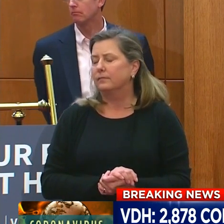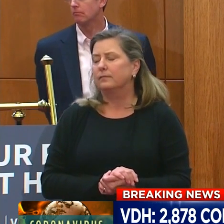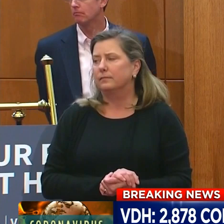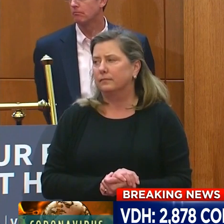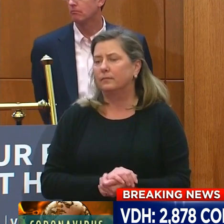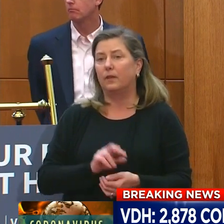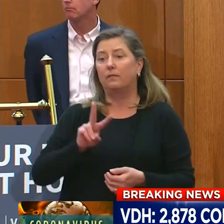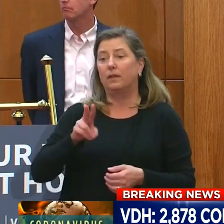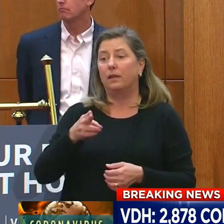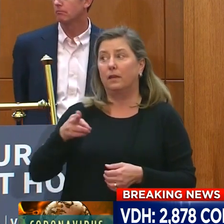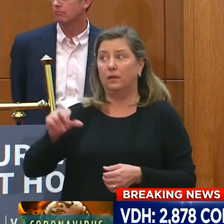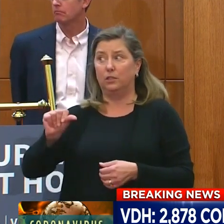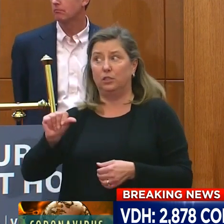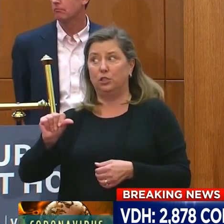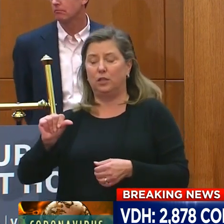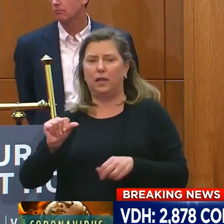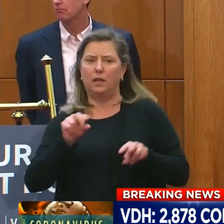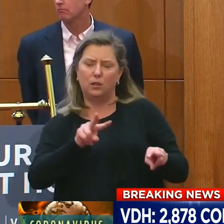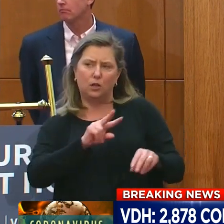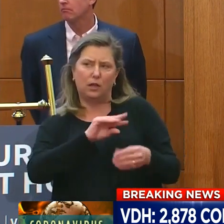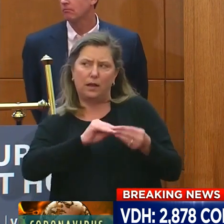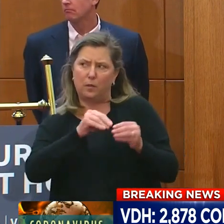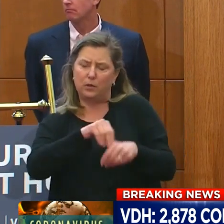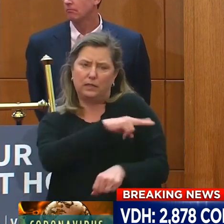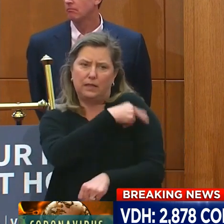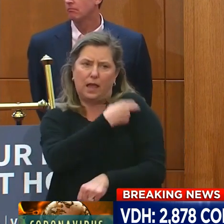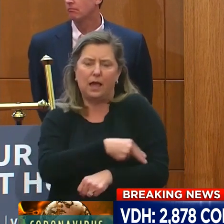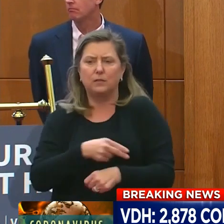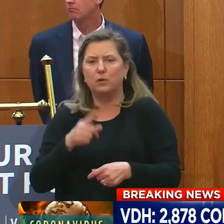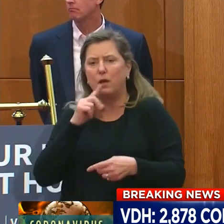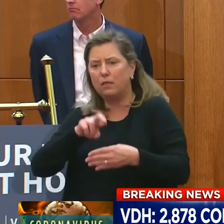VHHA, where the results are still pending. You mentioned you're